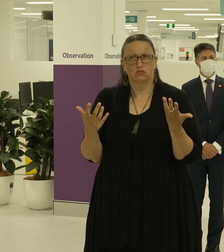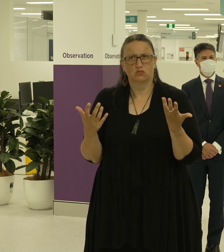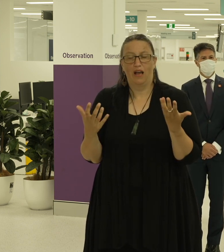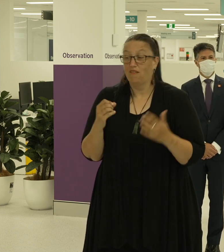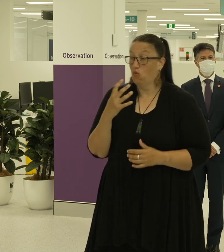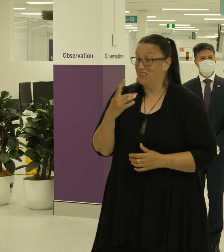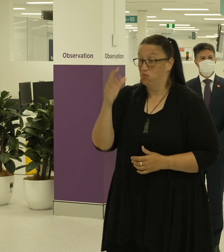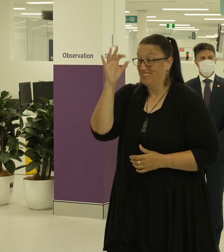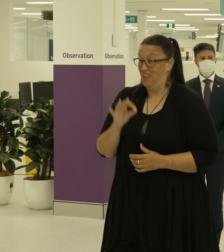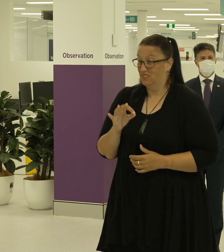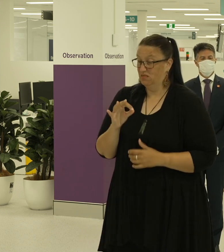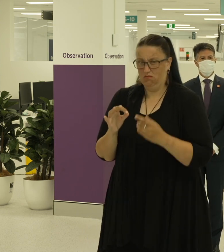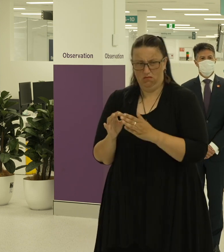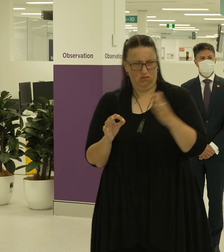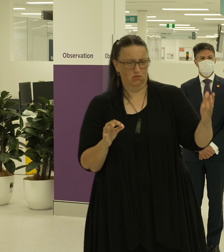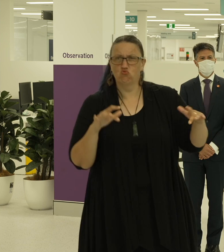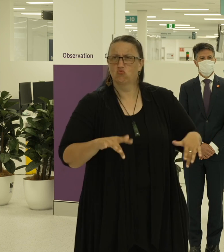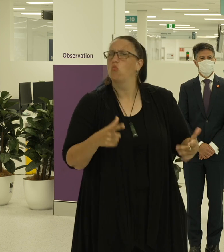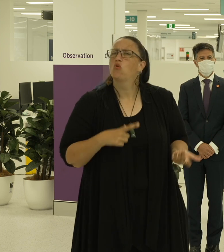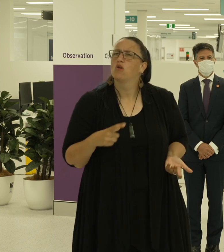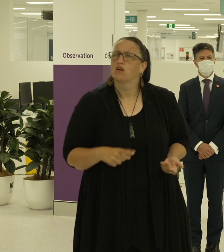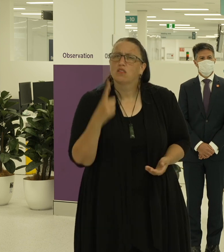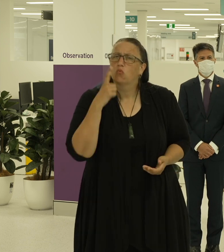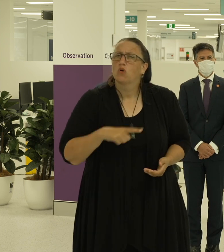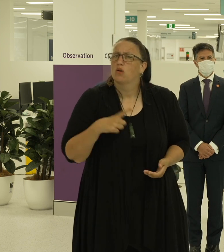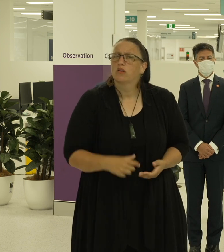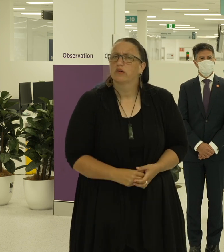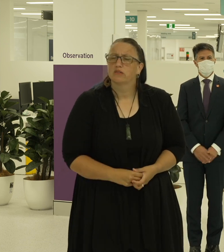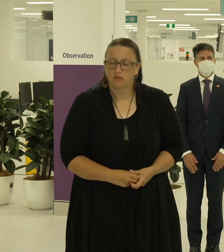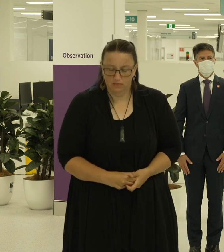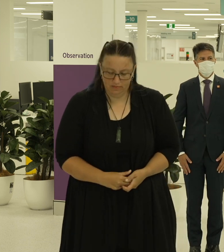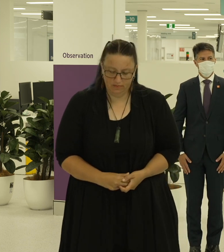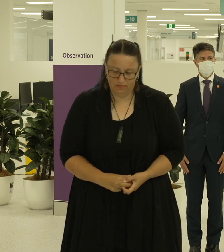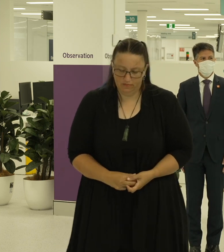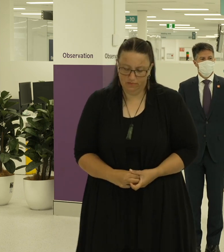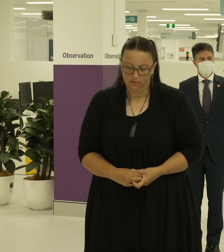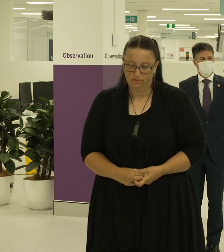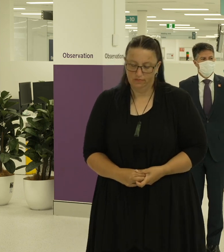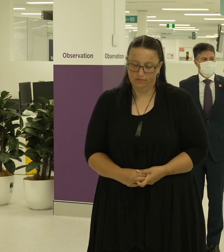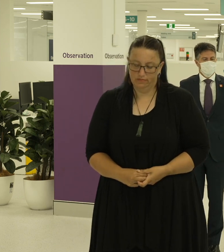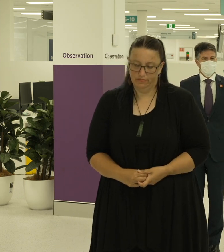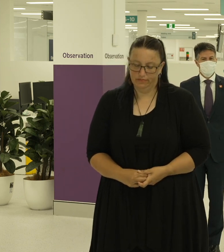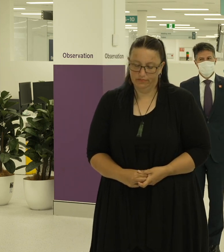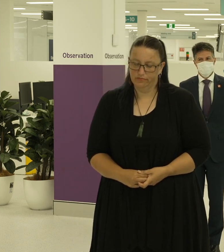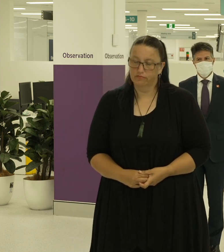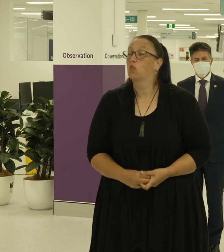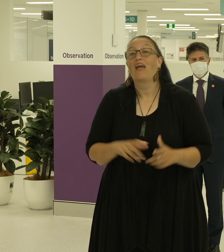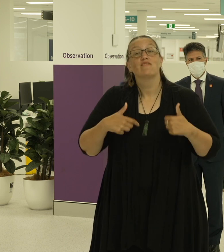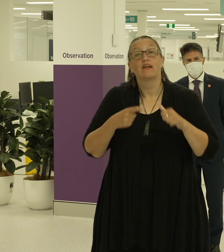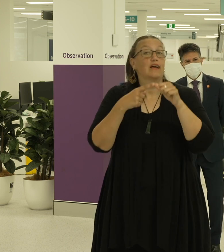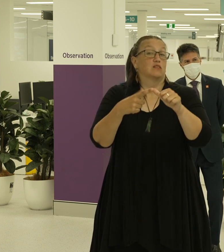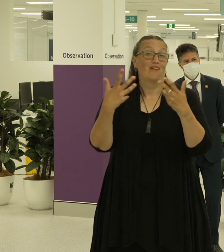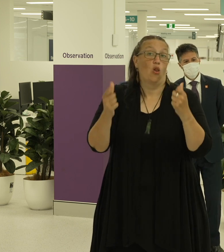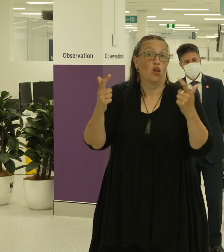gap? Okay. We have a lot of people working on that at the moment to try and establish